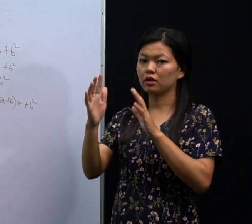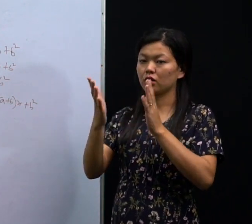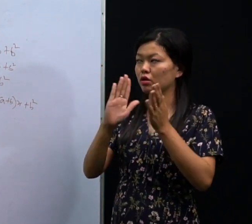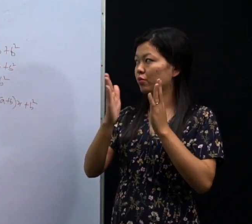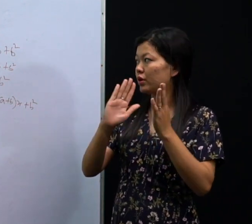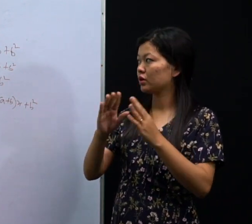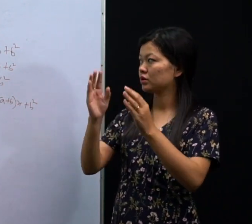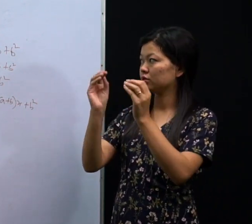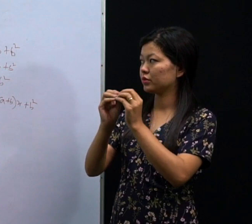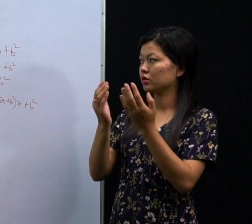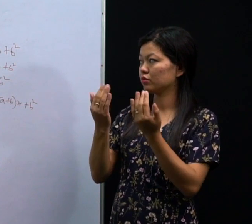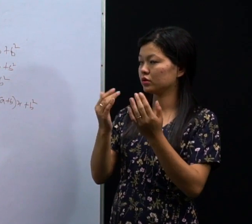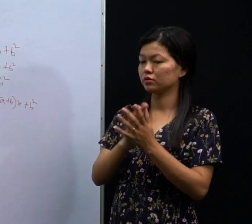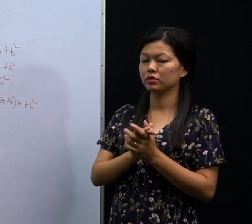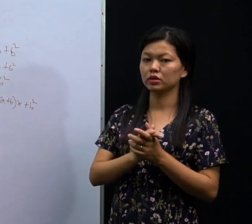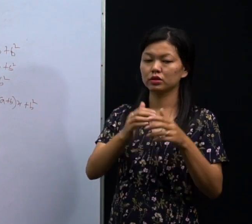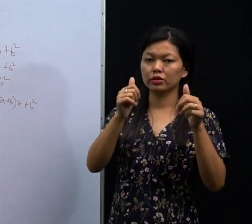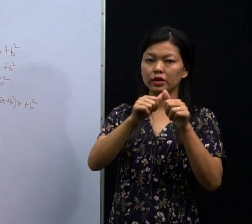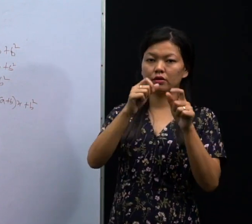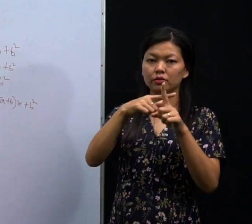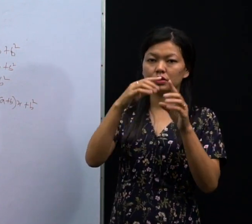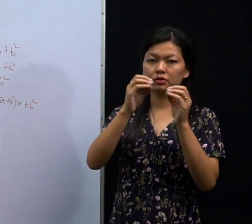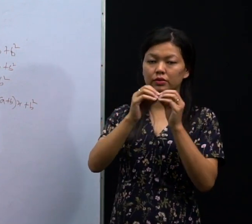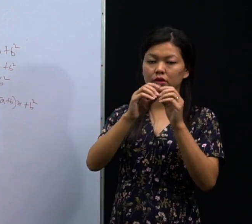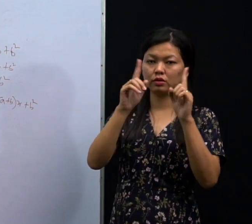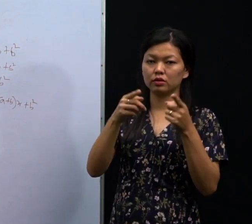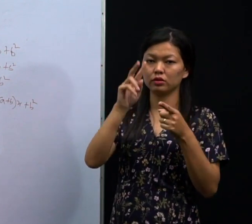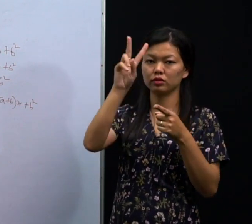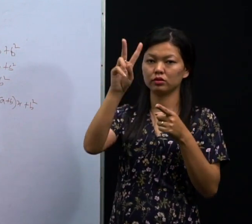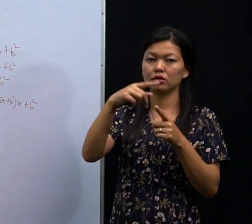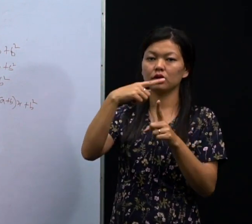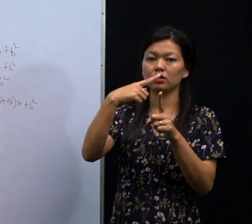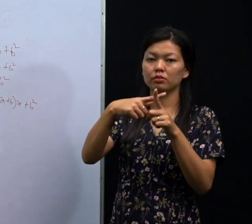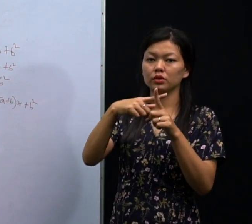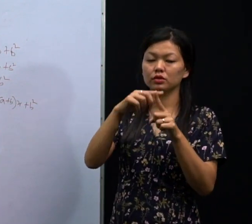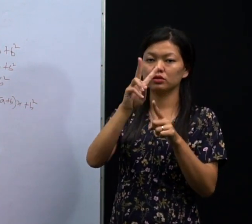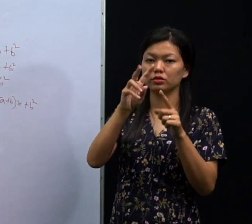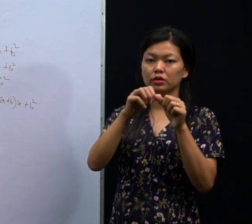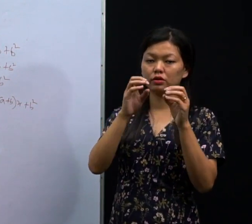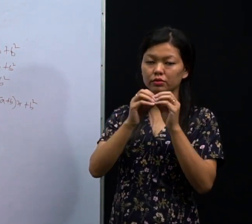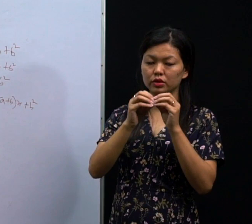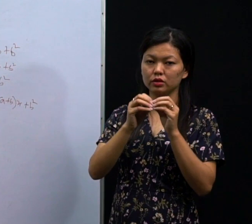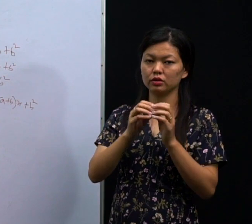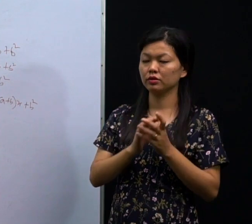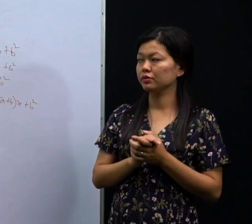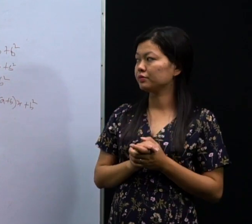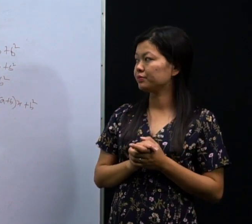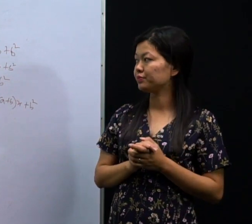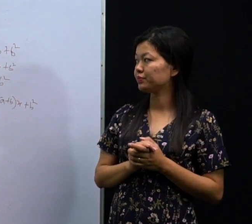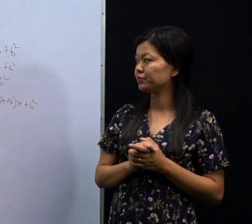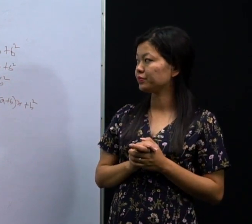we'll write here a plus b whole square plus 2ab, 2 into a. A means this